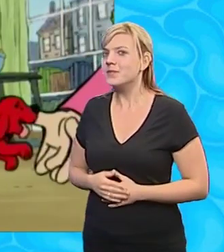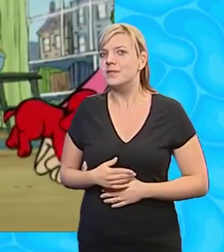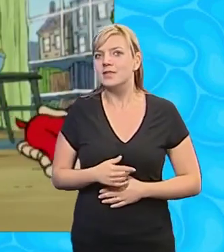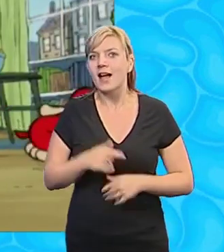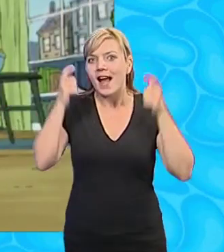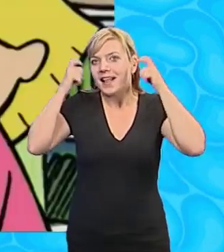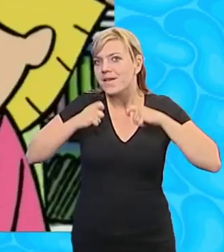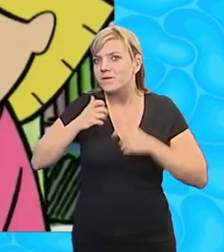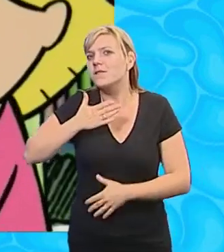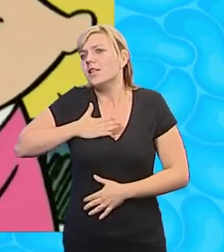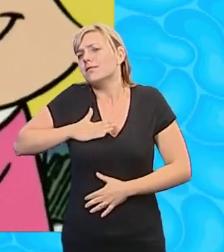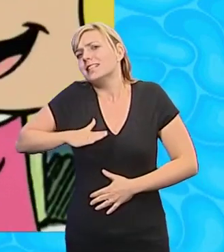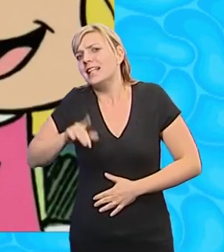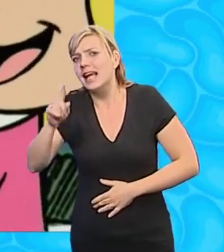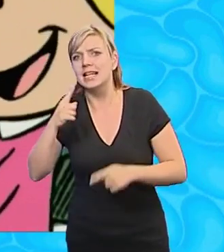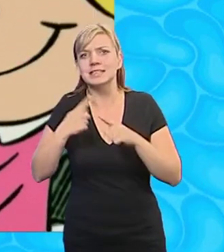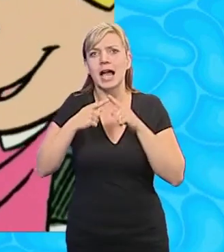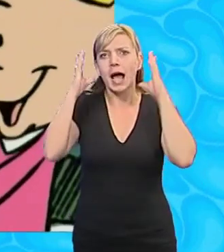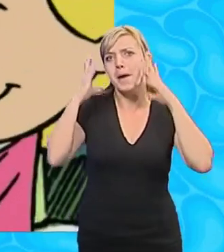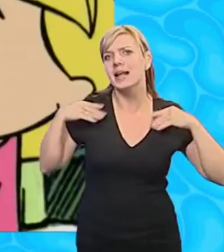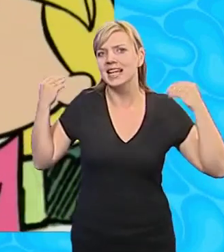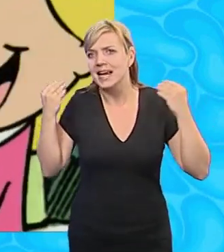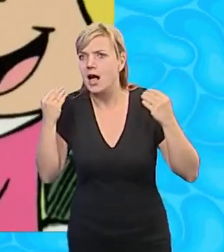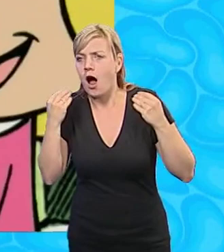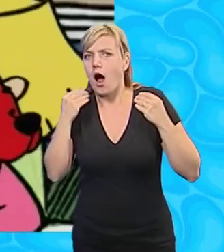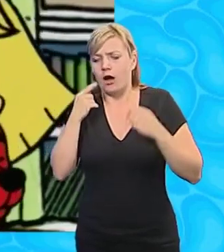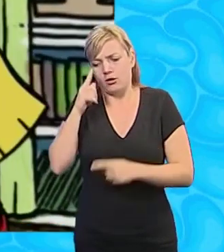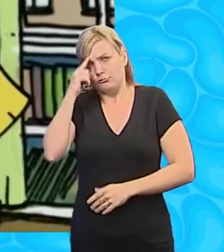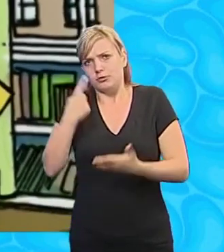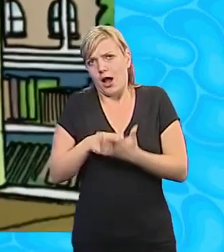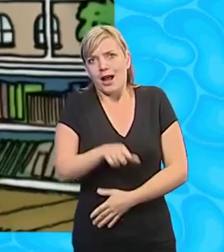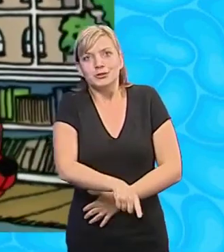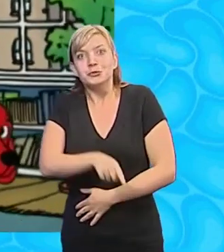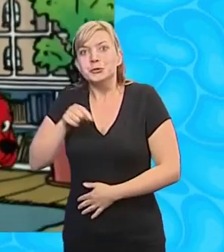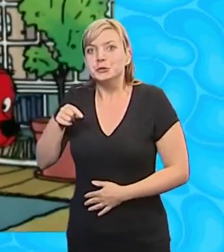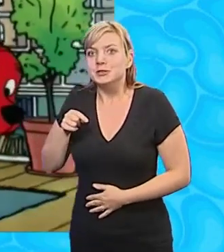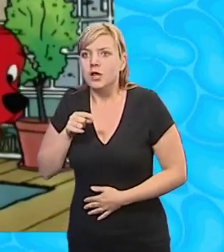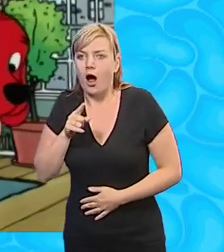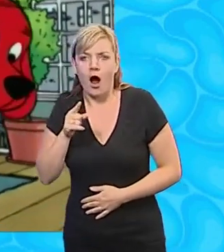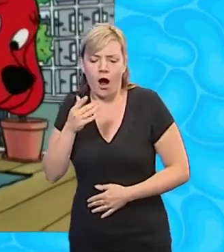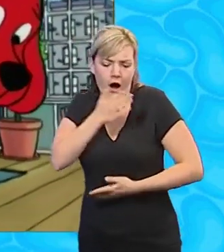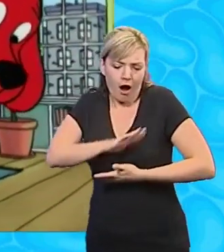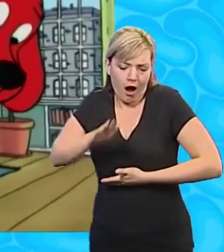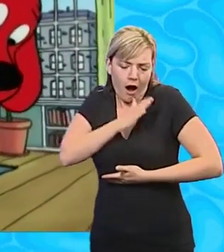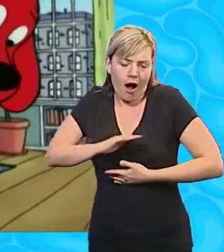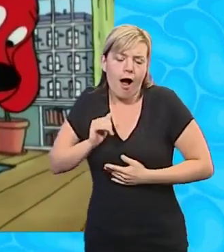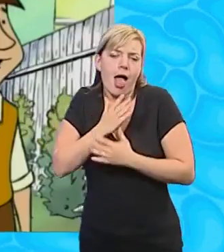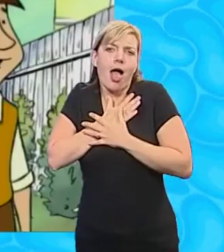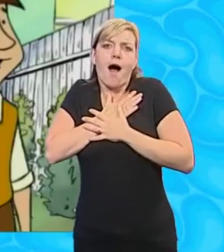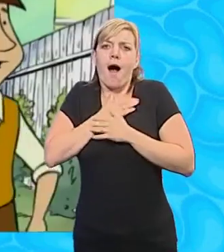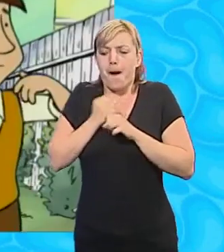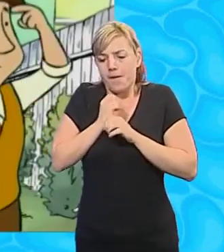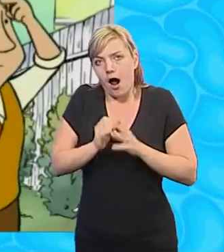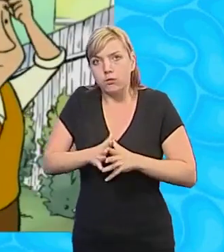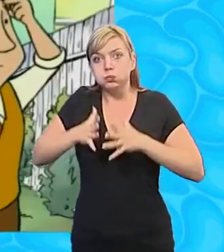Emily, so she chose him for her own. And her love made Clifford grow so big that